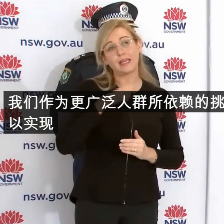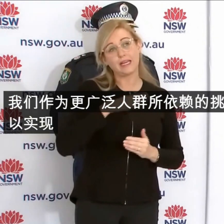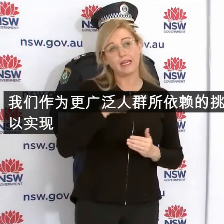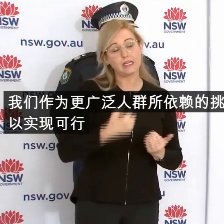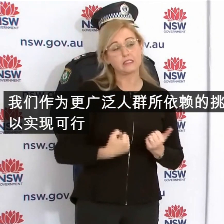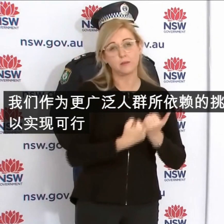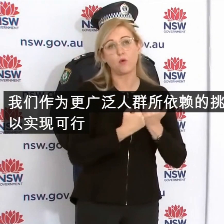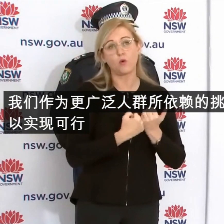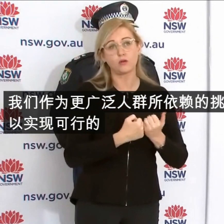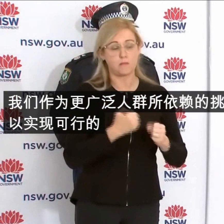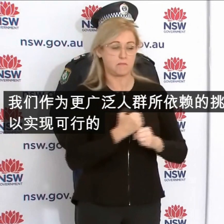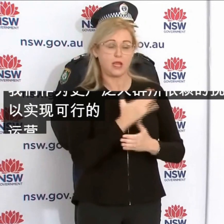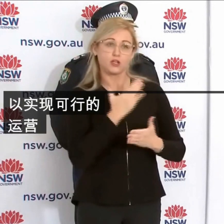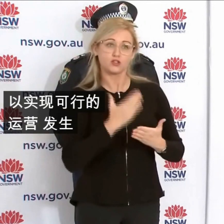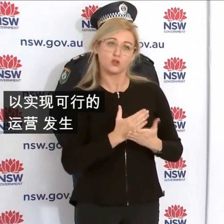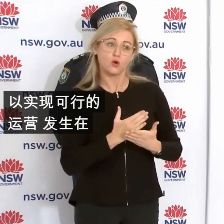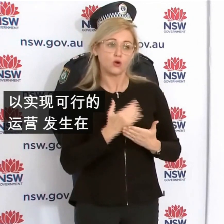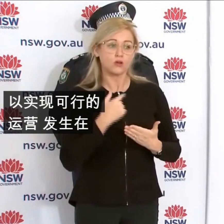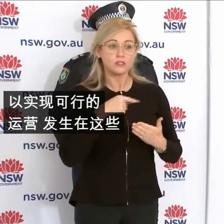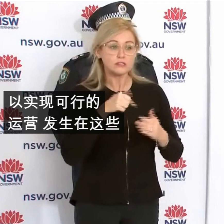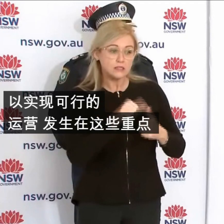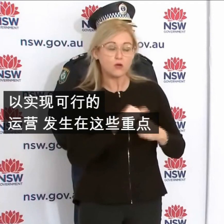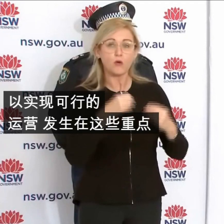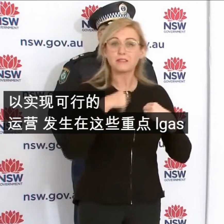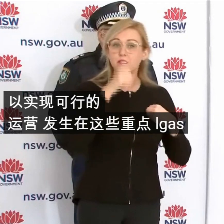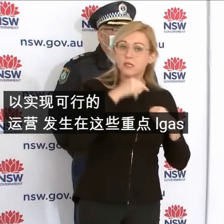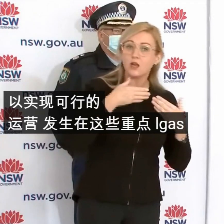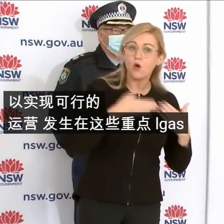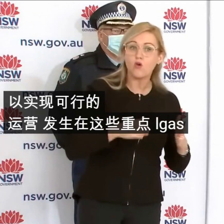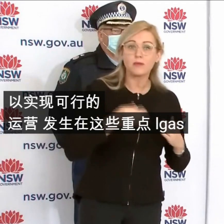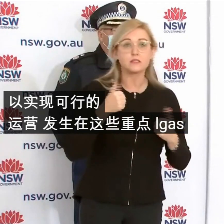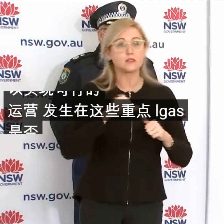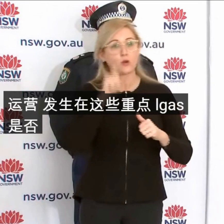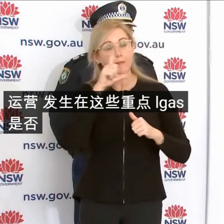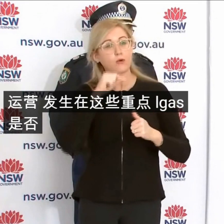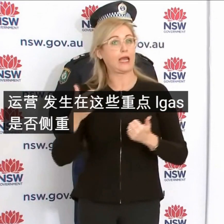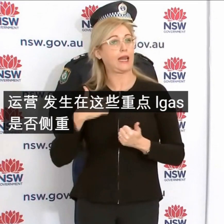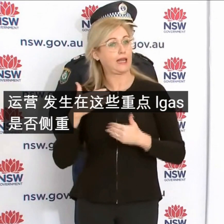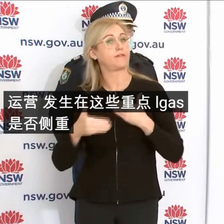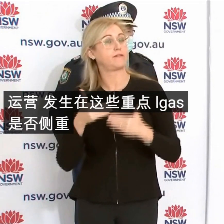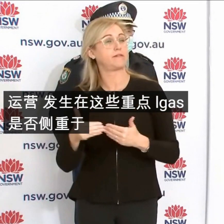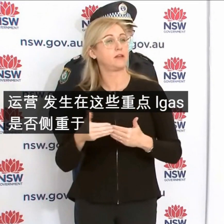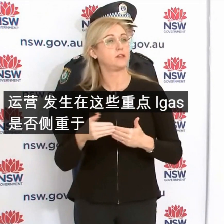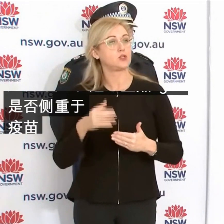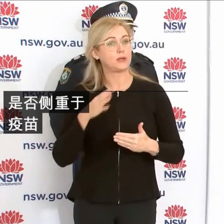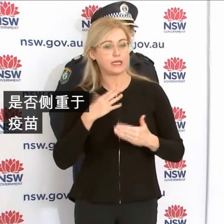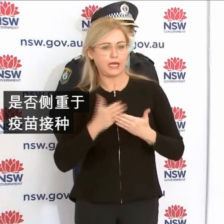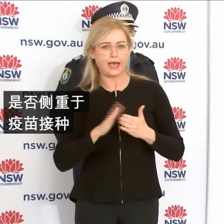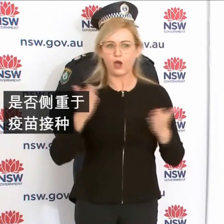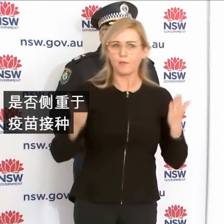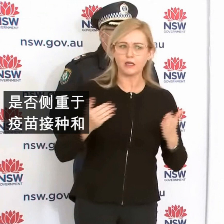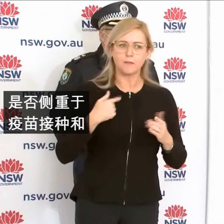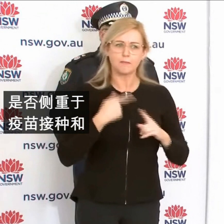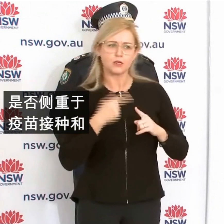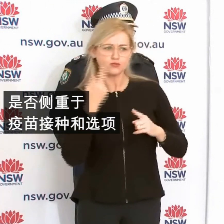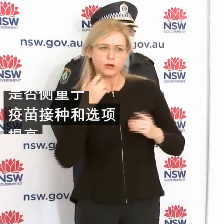population to have viable operations occurring in these focus LGAs. Whether that be focuses around vaccinations